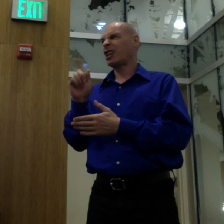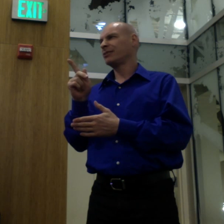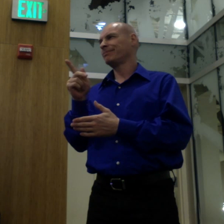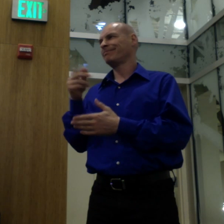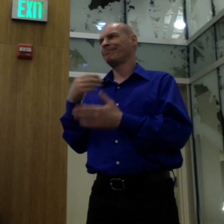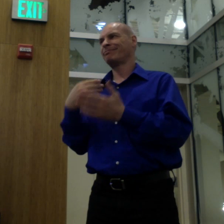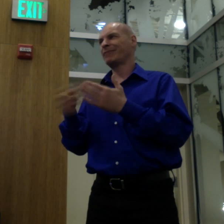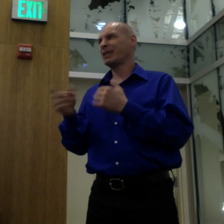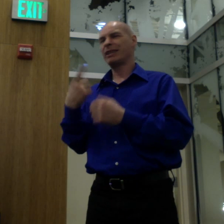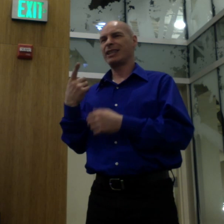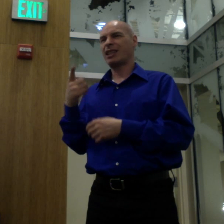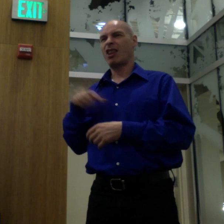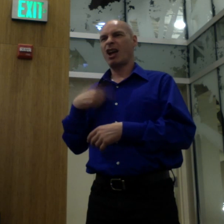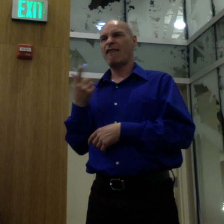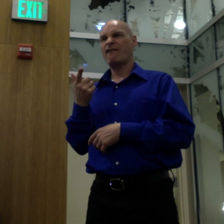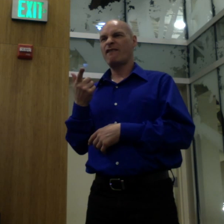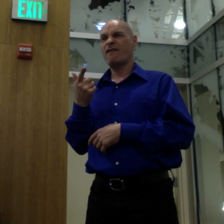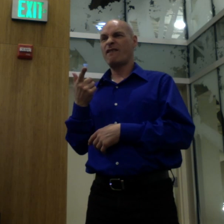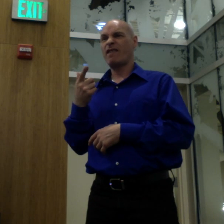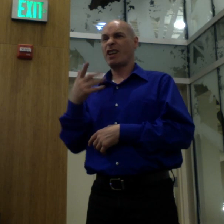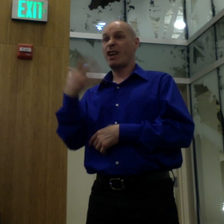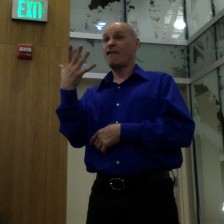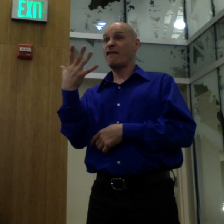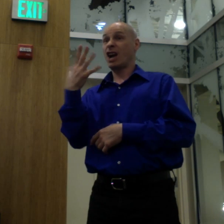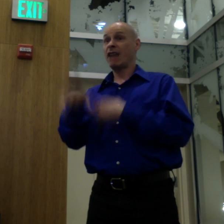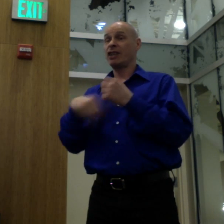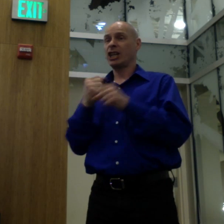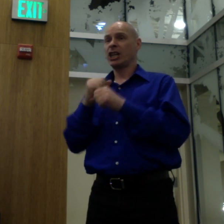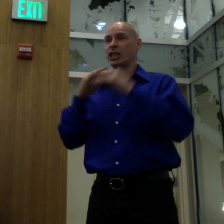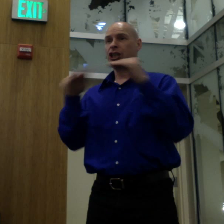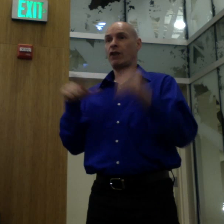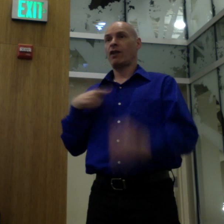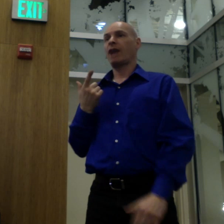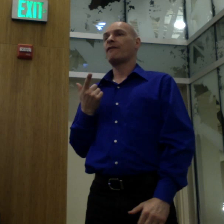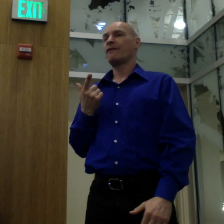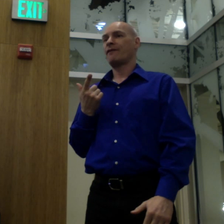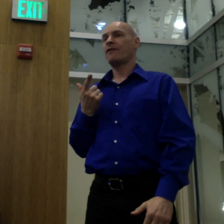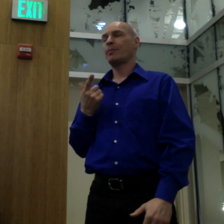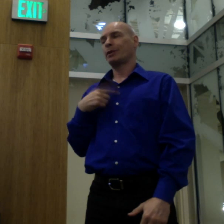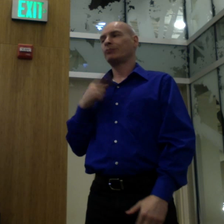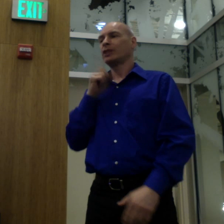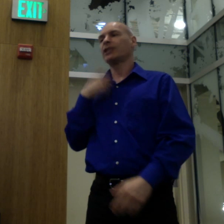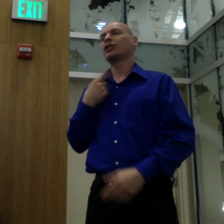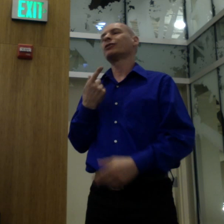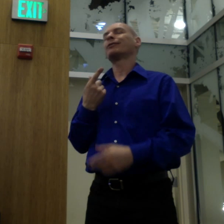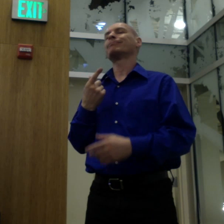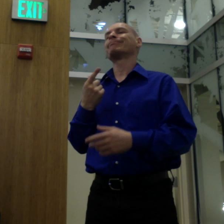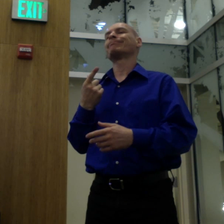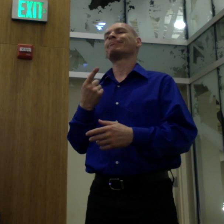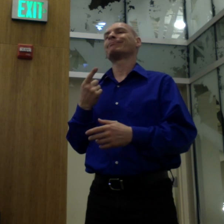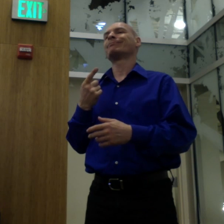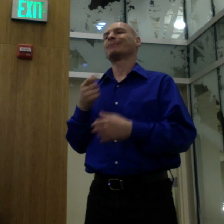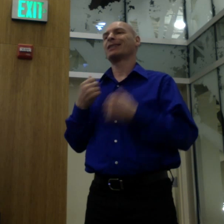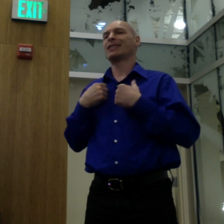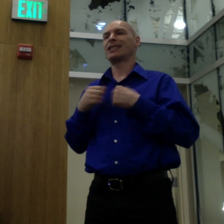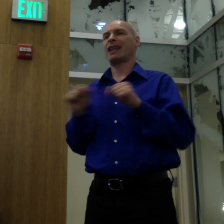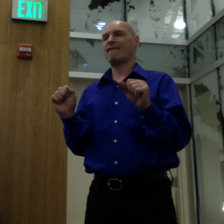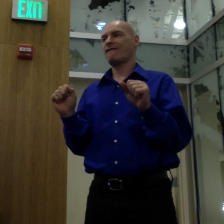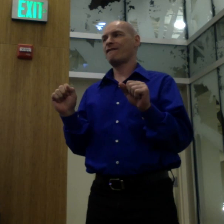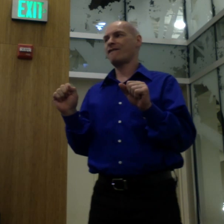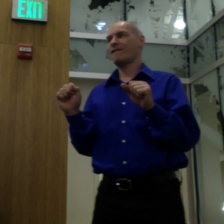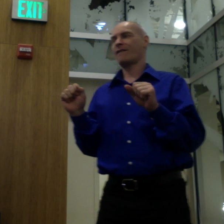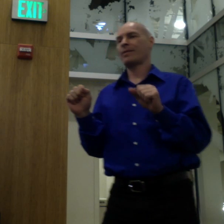let's see, I'm going to give the big jug a 5-year shelf life. Just playing it safe. It very well may last longer, but I would give it